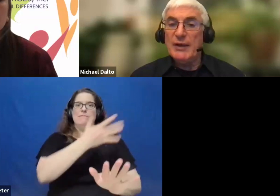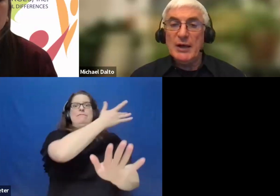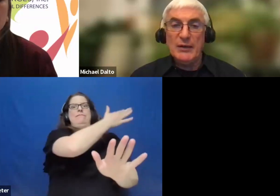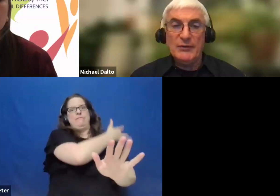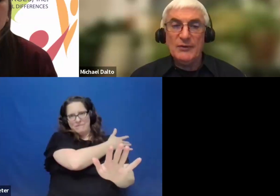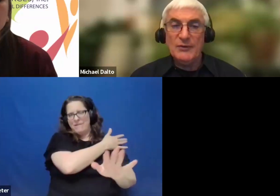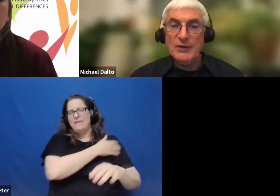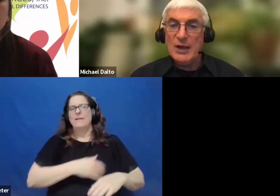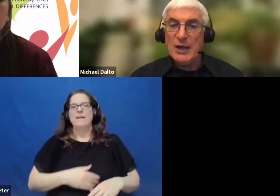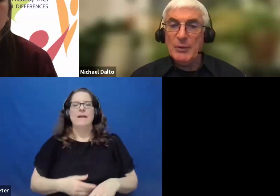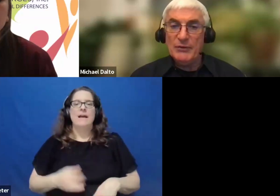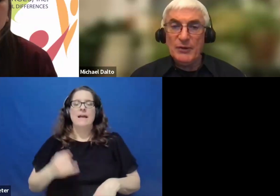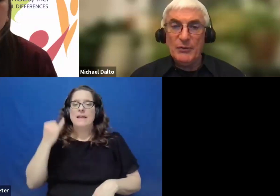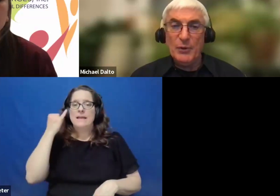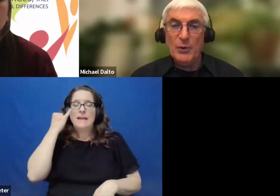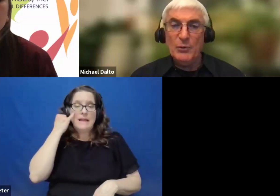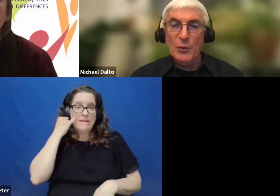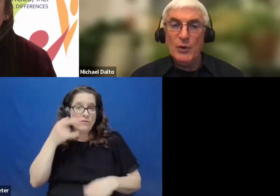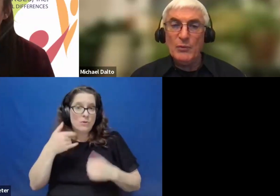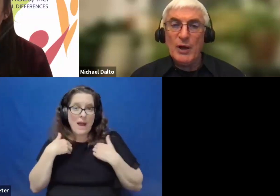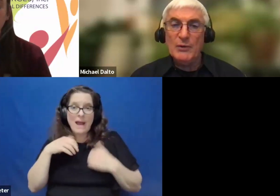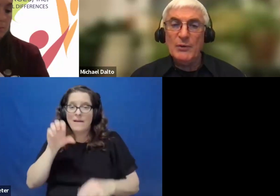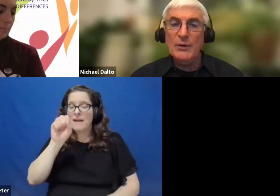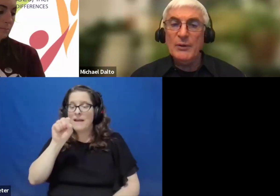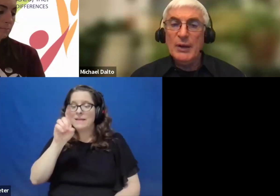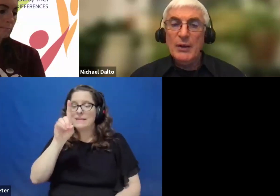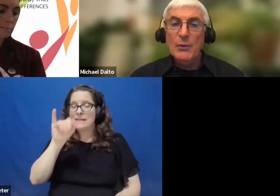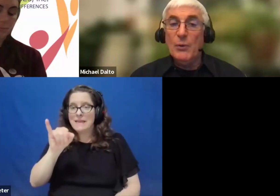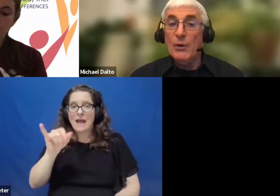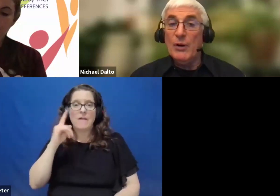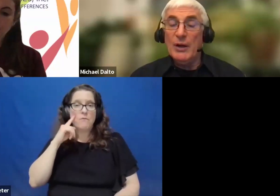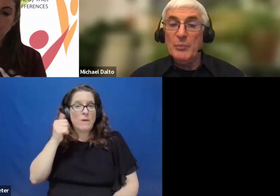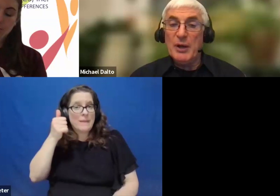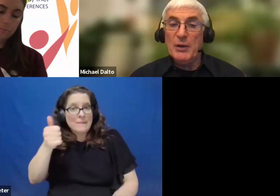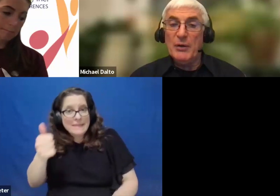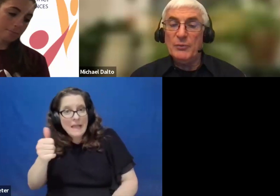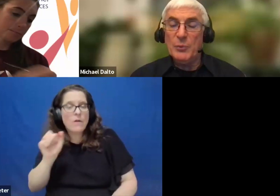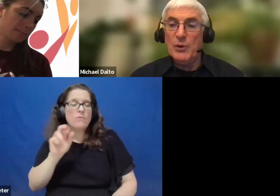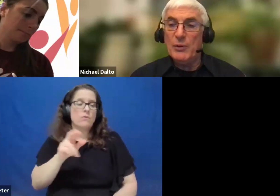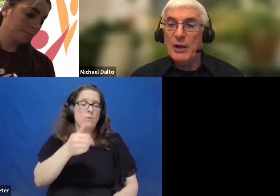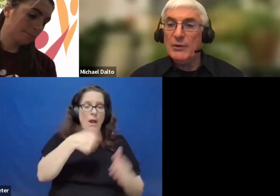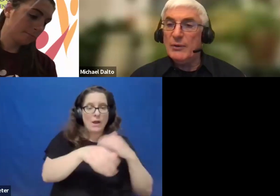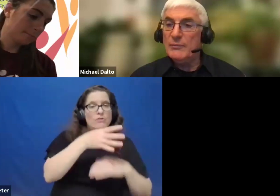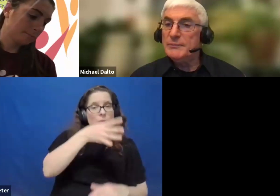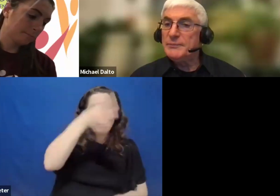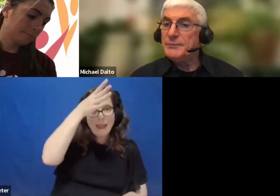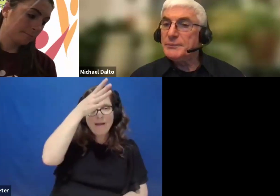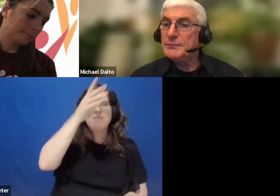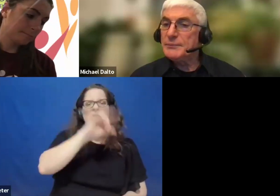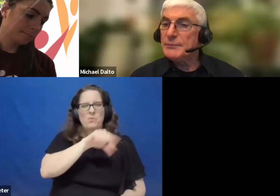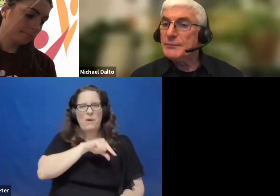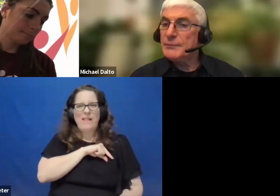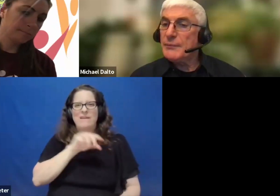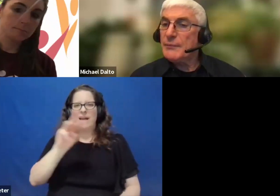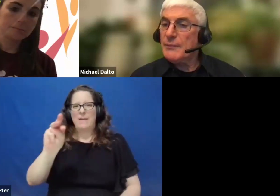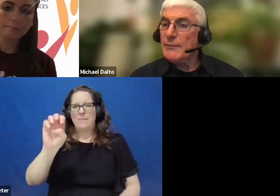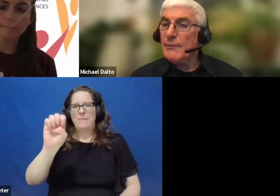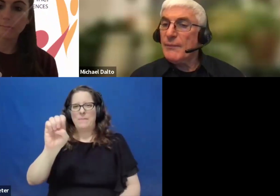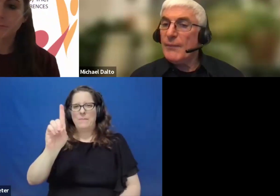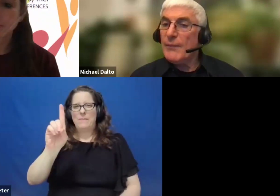if they got SSDI based on their own work record or on a parent's work record.